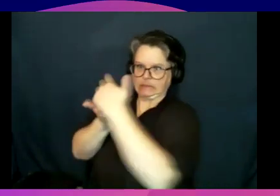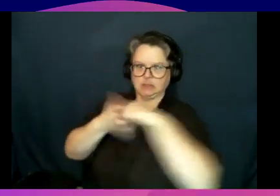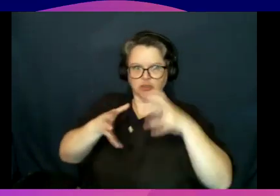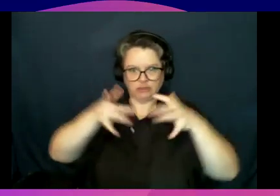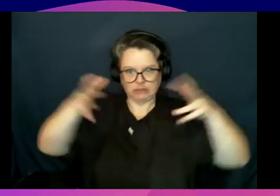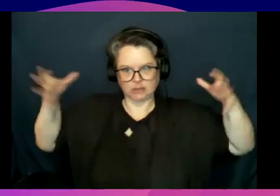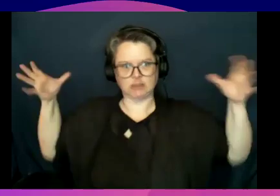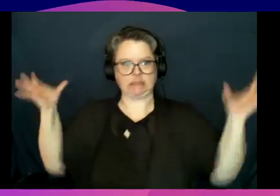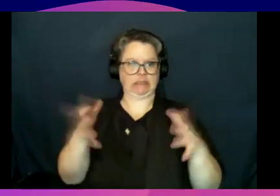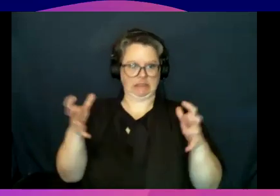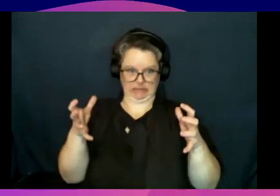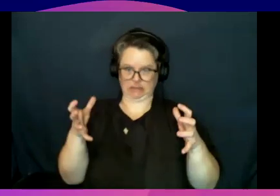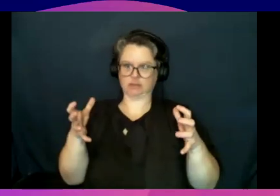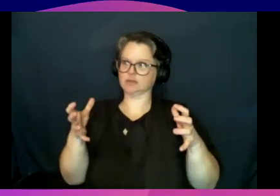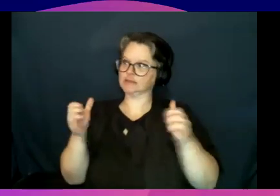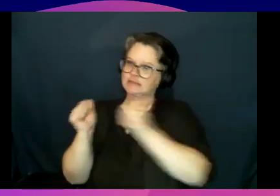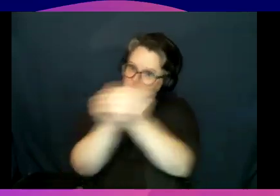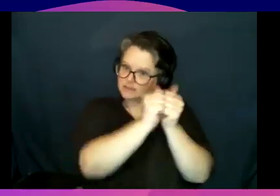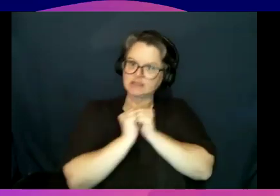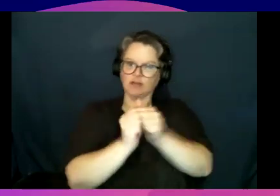so that we're not working in isolation.